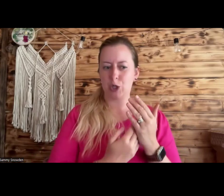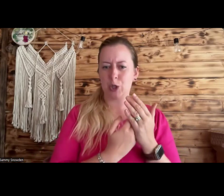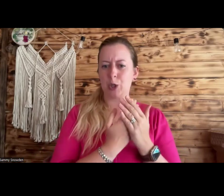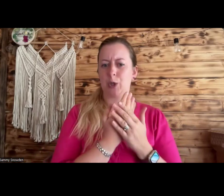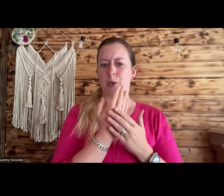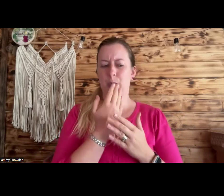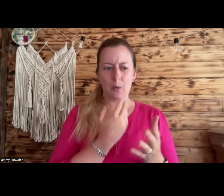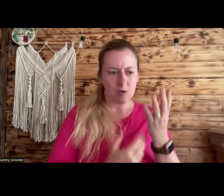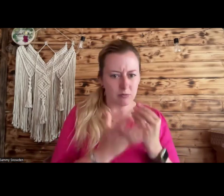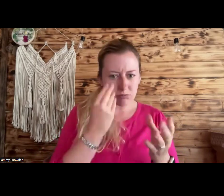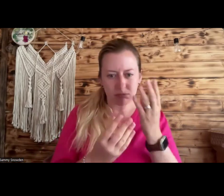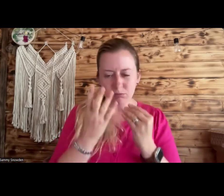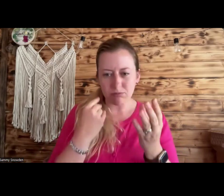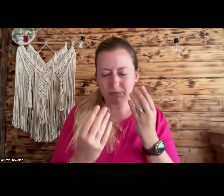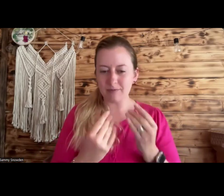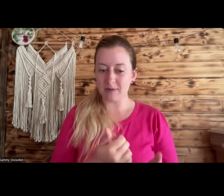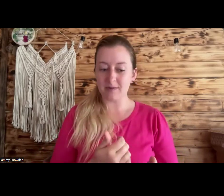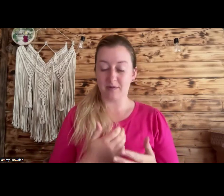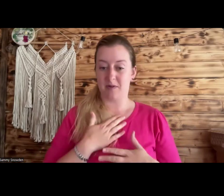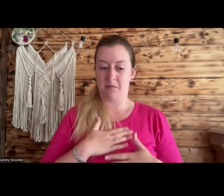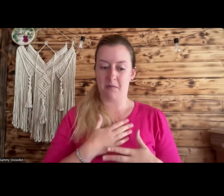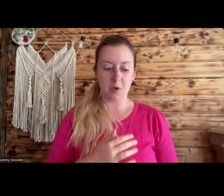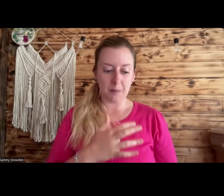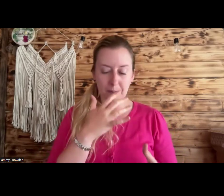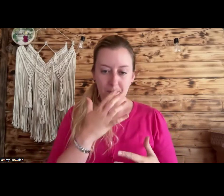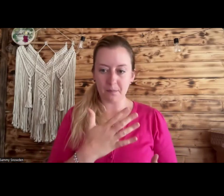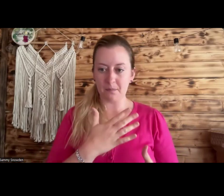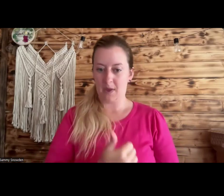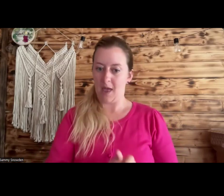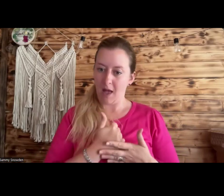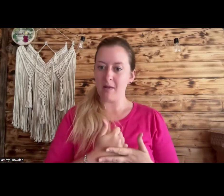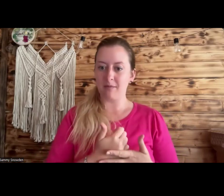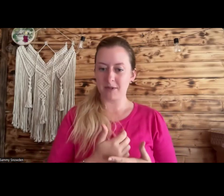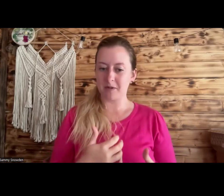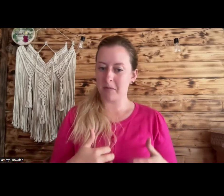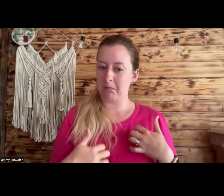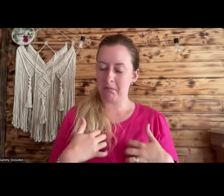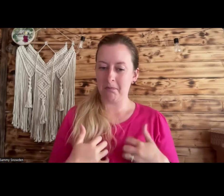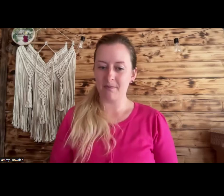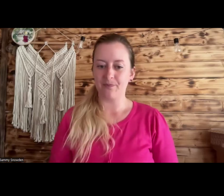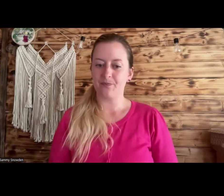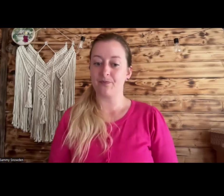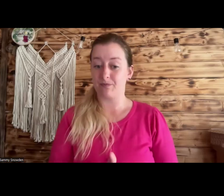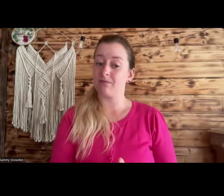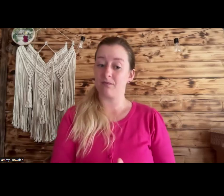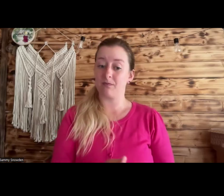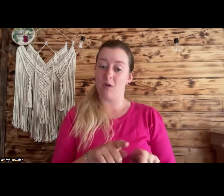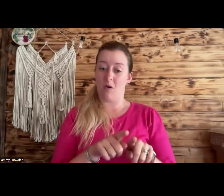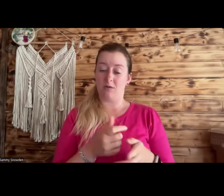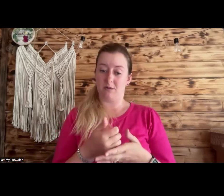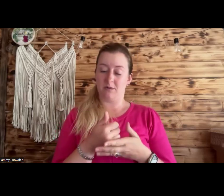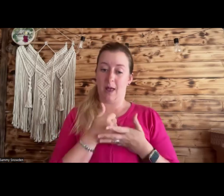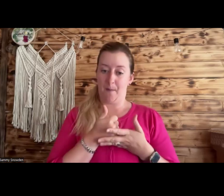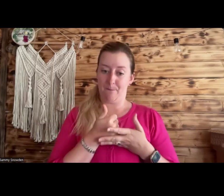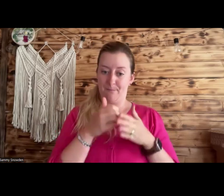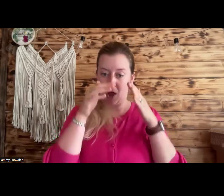Interestingly, I know that Deborah is covering off focus and concentration, but dill can